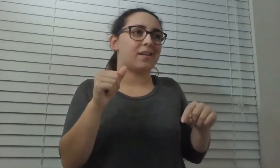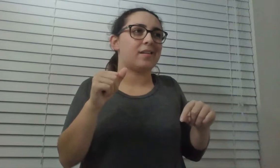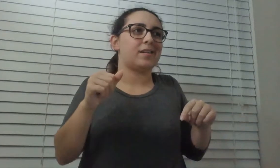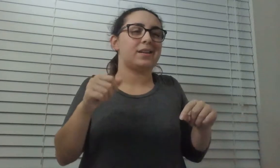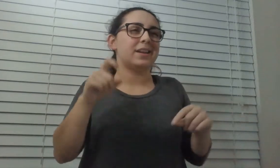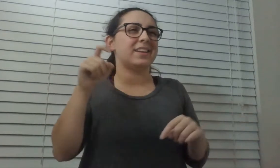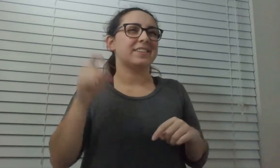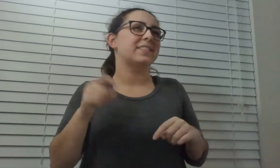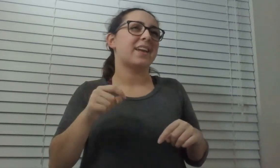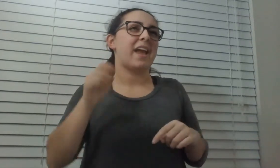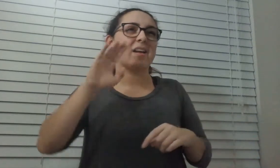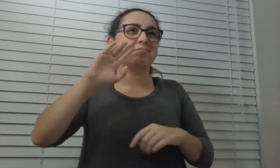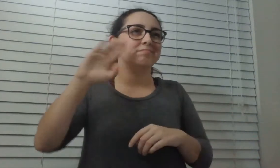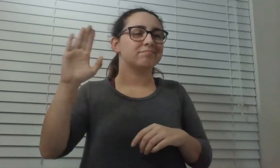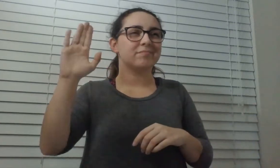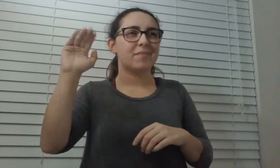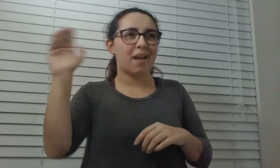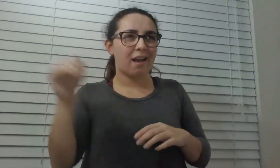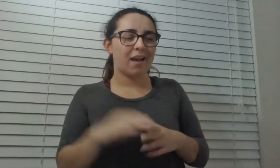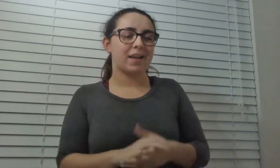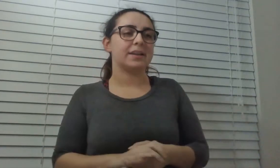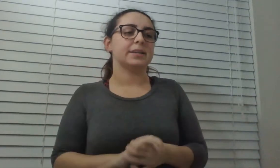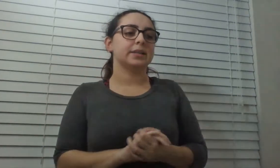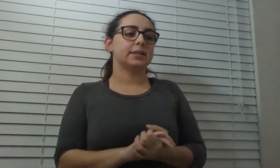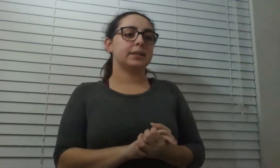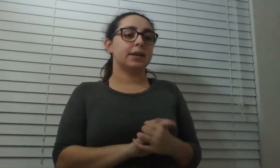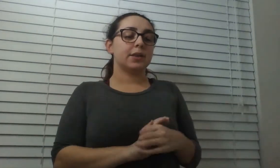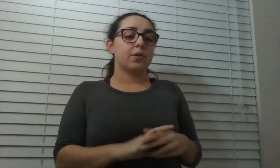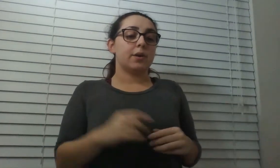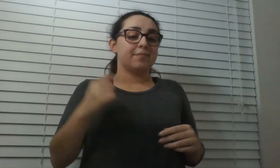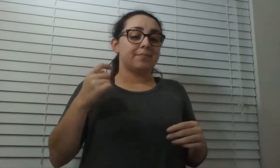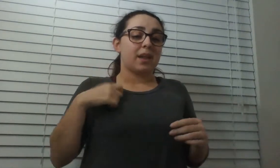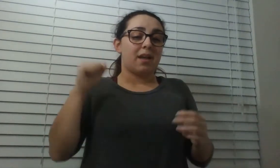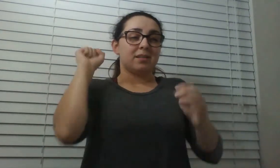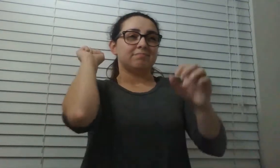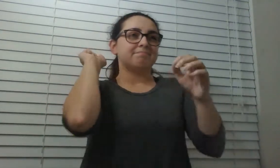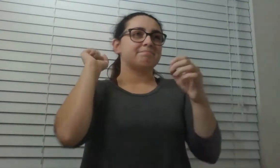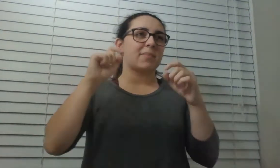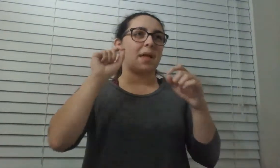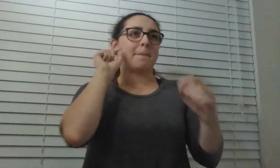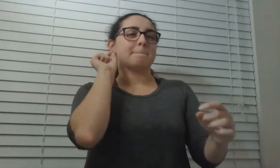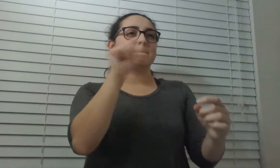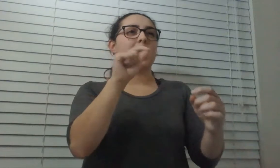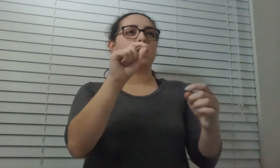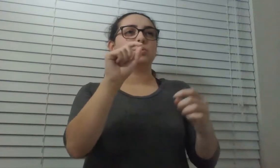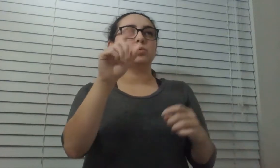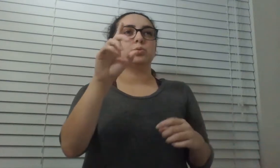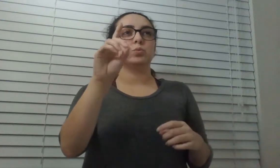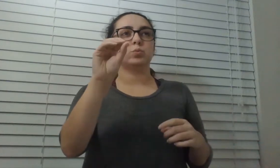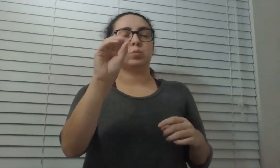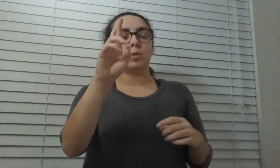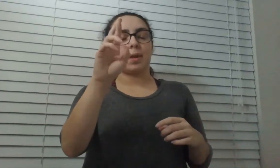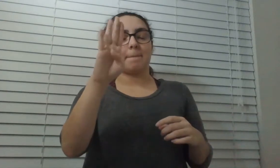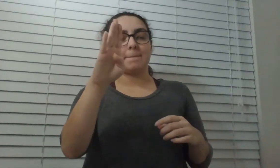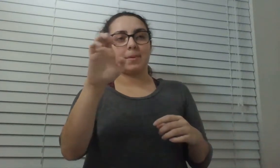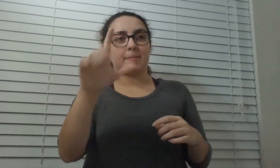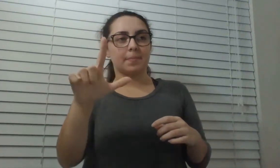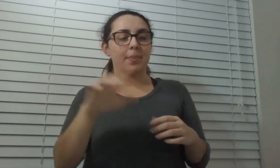that meant that I had to interrupt his birthday party. But I rang the doorbell, and his mother answered the door. And I remember